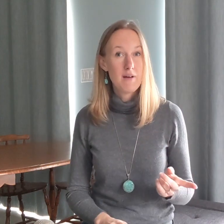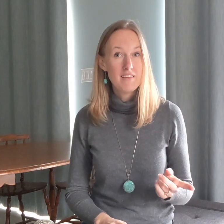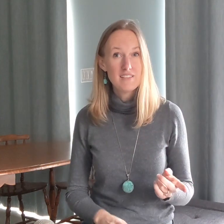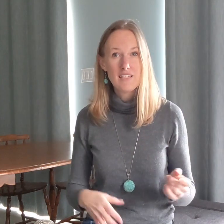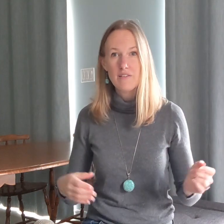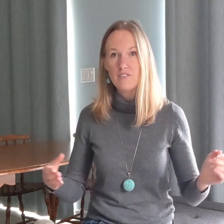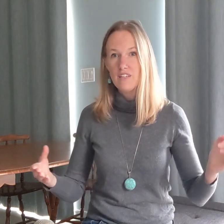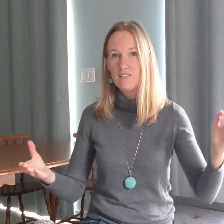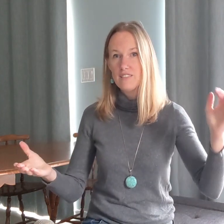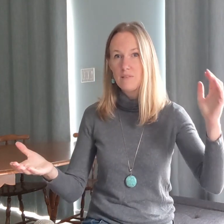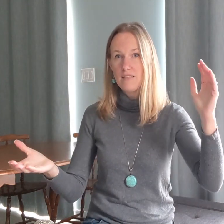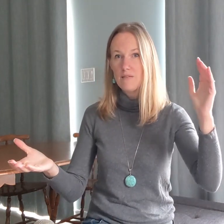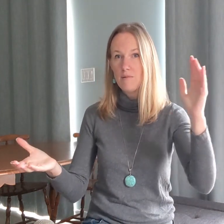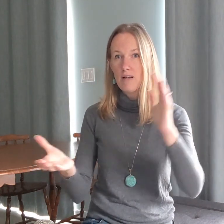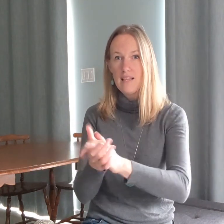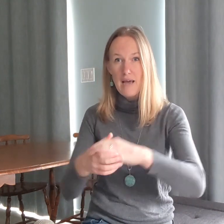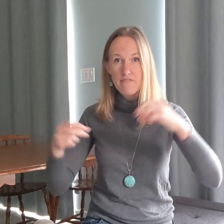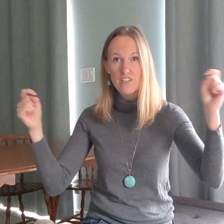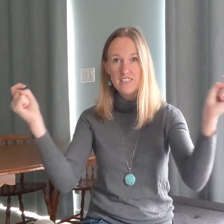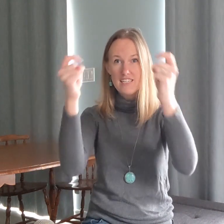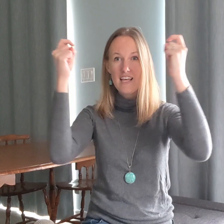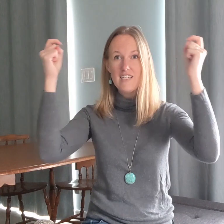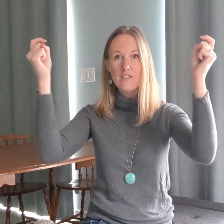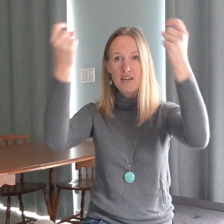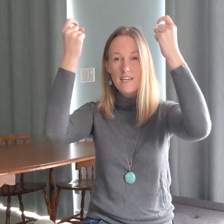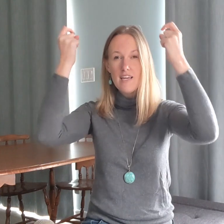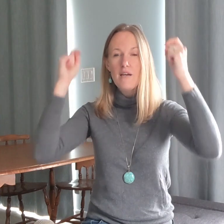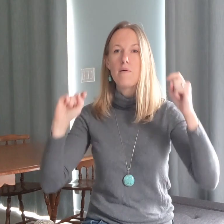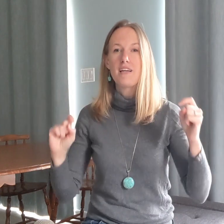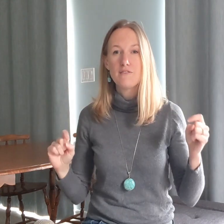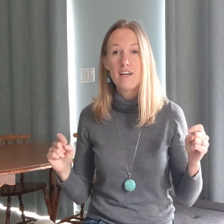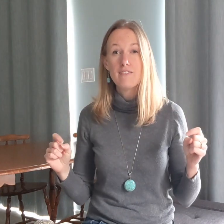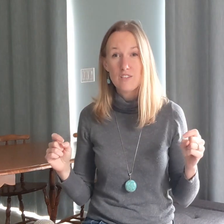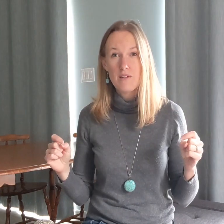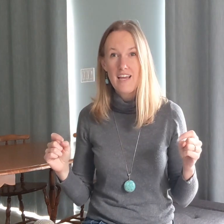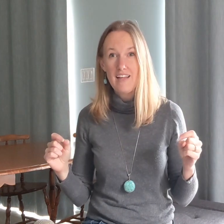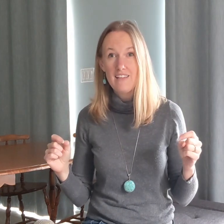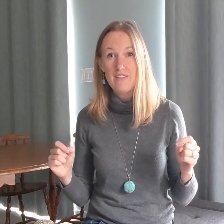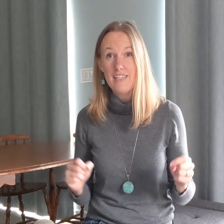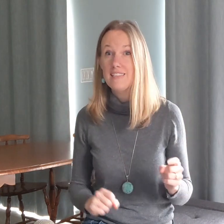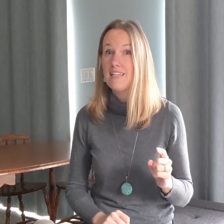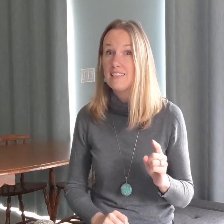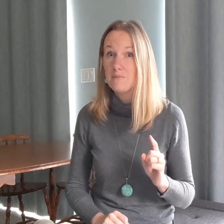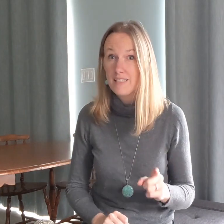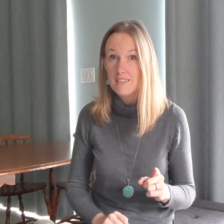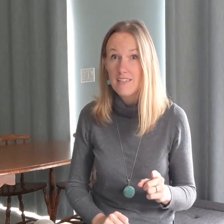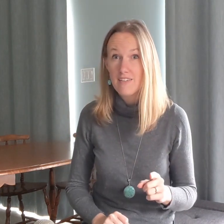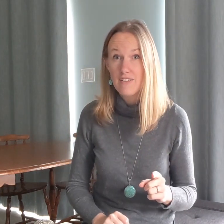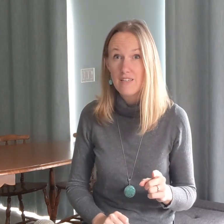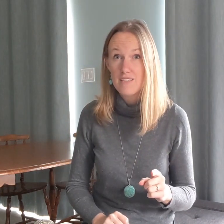other sign language videos sometimes people clap first and then do it but because we have so many hallelujahs and especially if you're gonna be